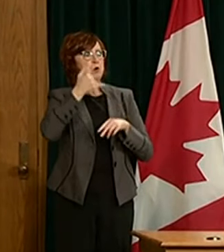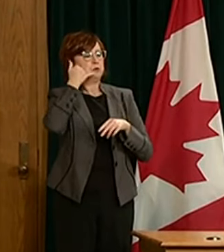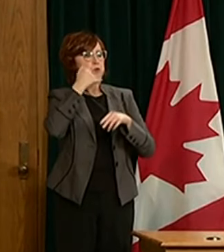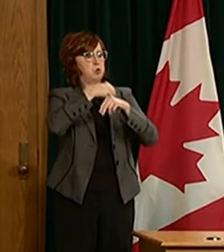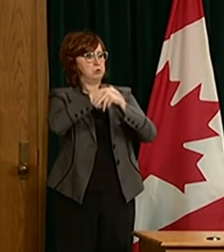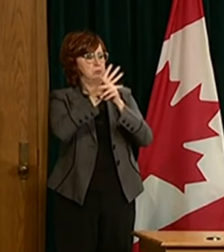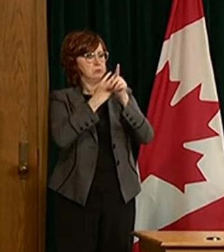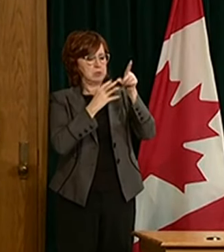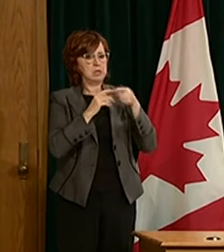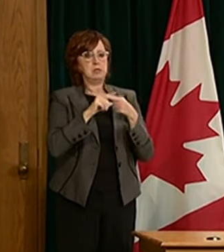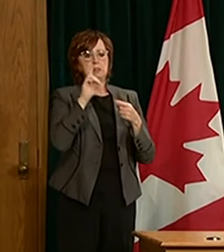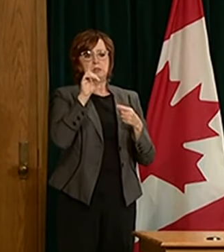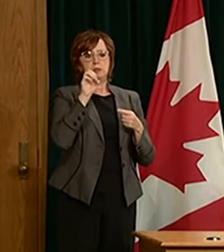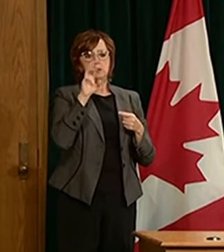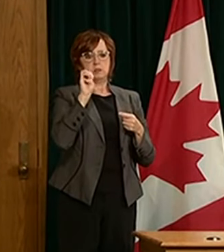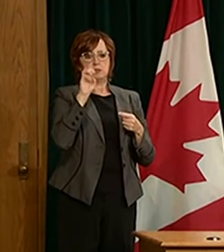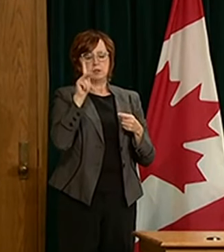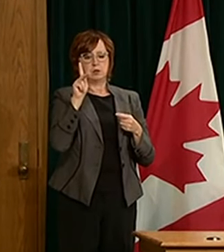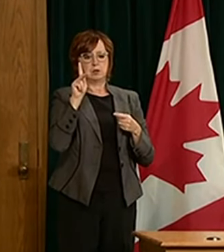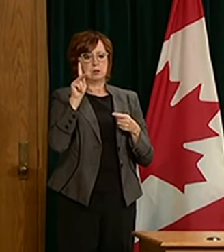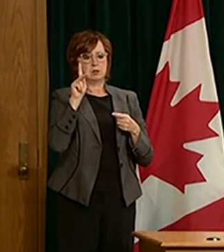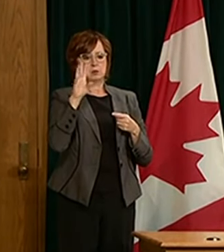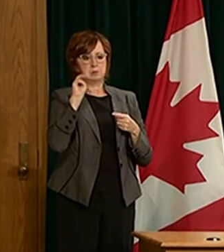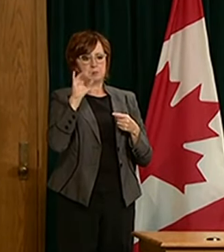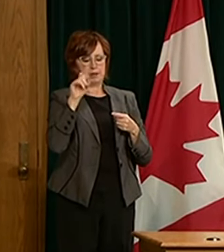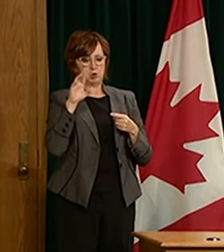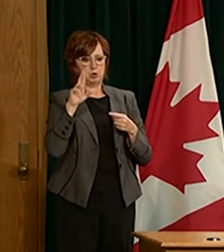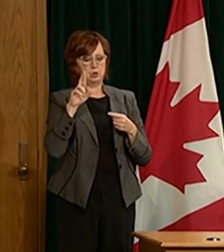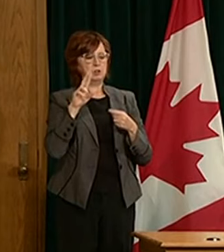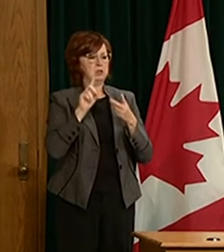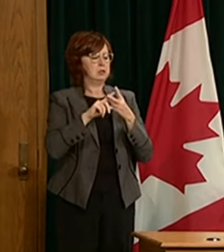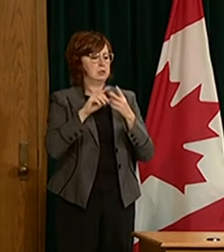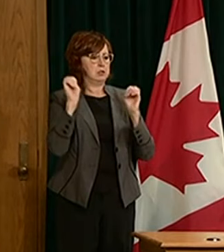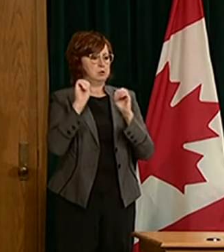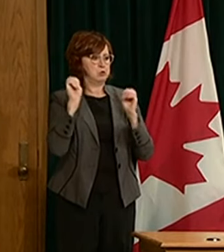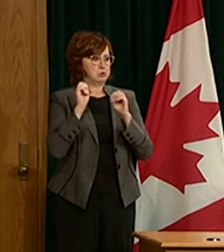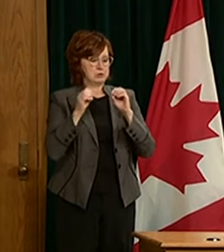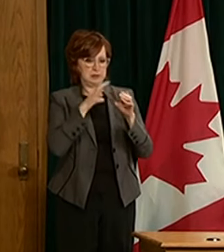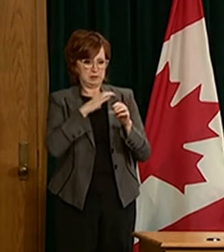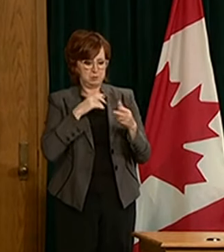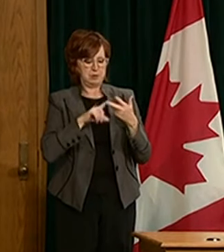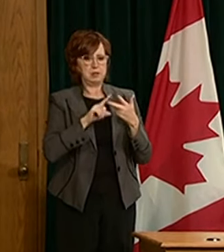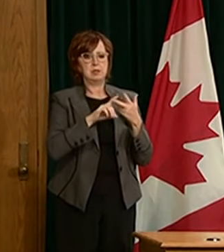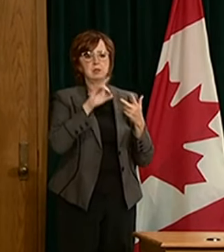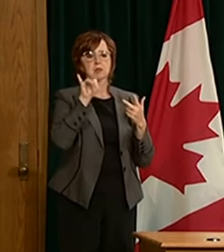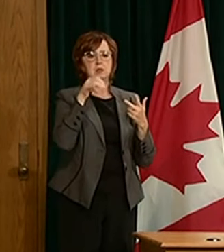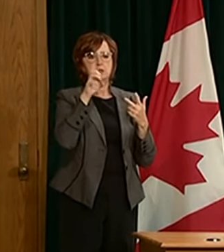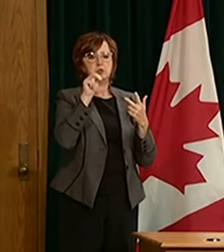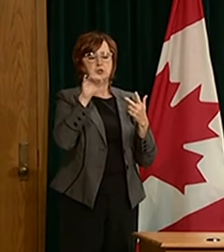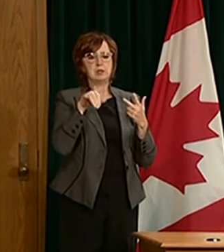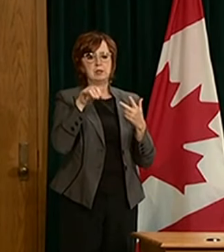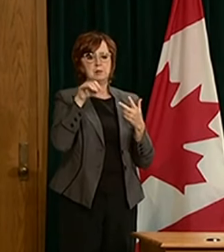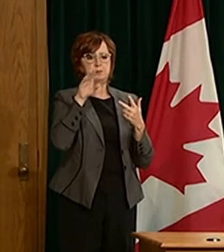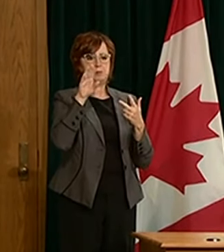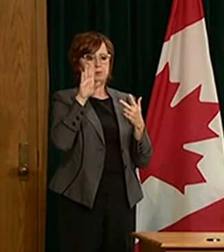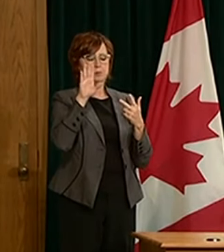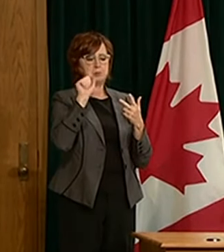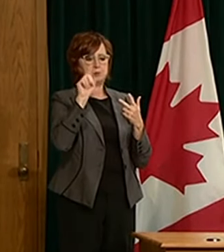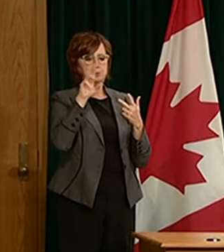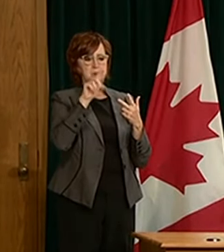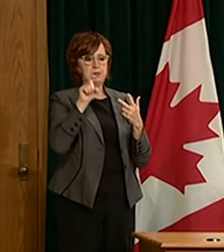our Commander of the Emergency Operations Committee, Dr. Jenny Bazaran, our Senior Medical Information Officer, and Dr. Julie Krasnowski, Senior Medical